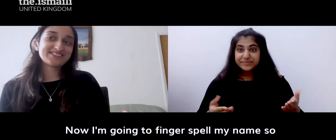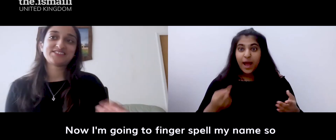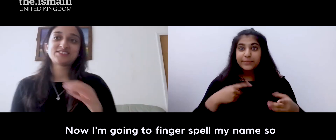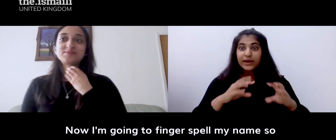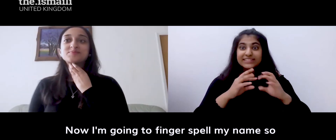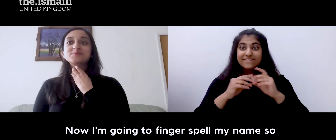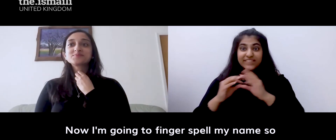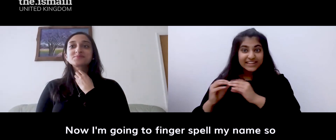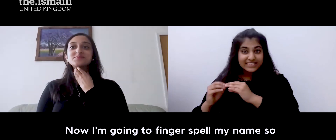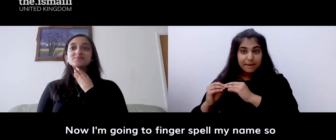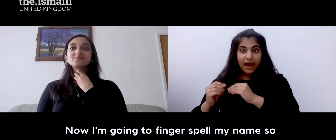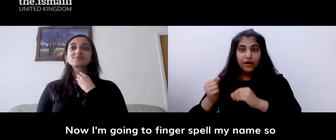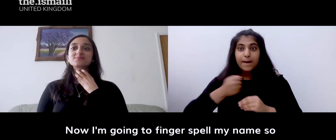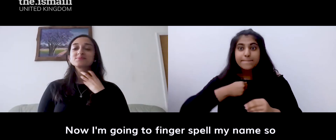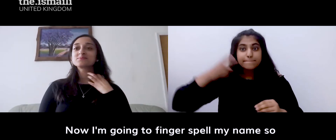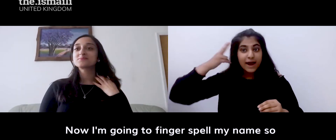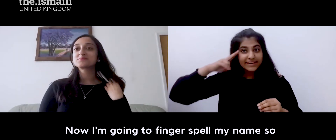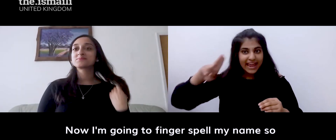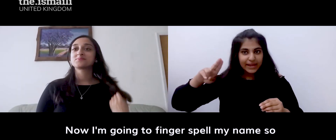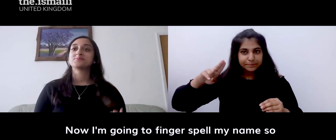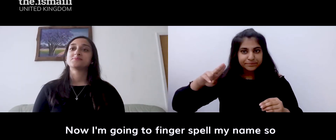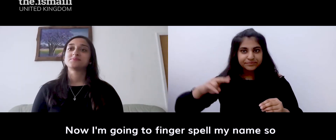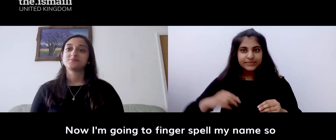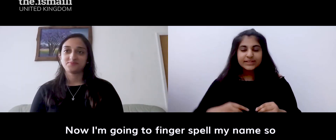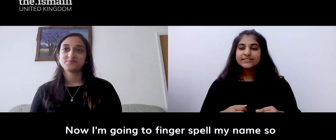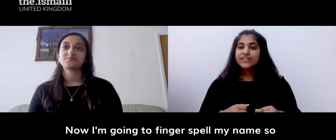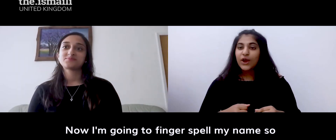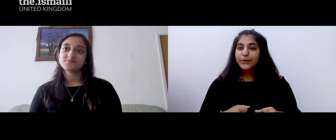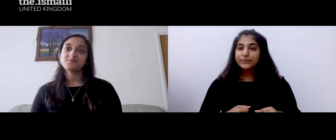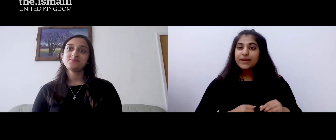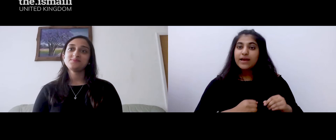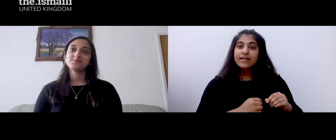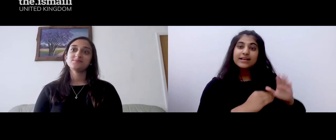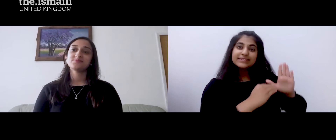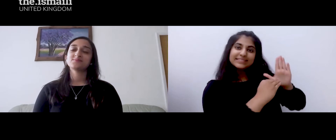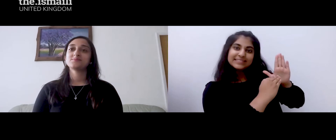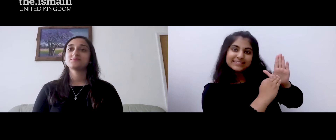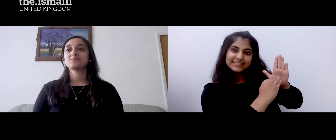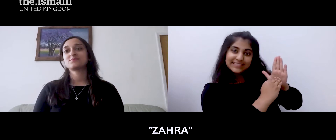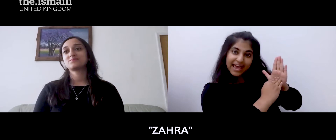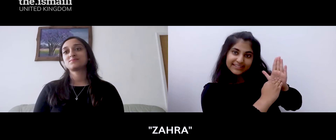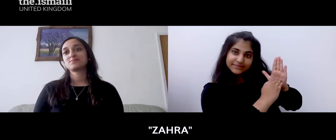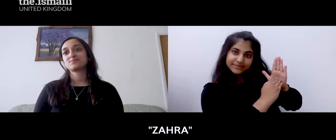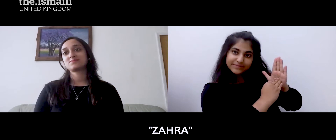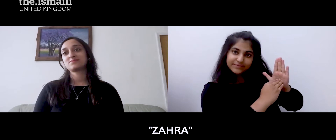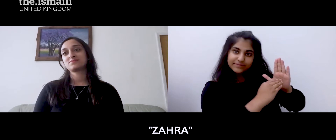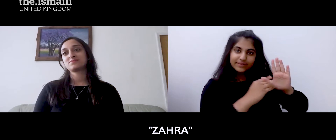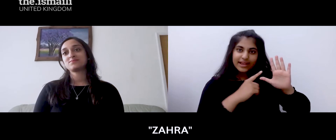Now I'm going to finger spell my name. So Z,